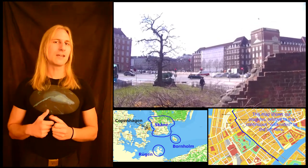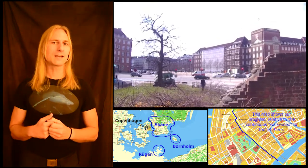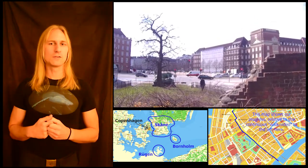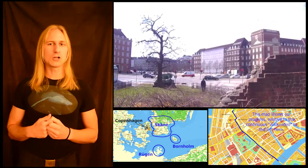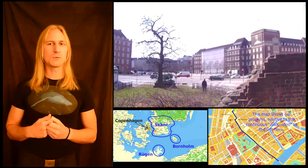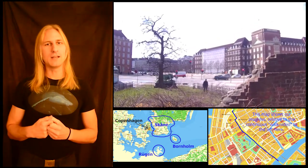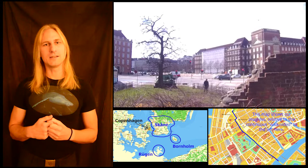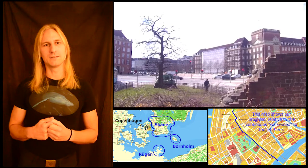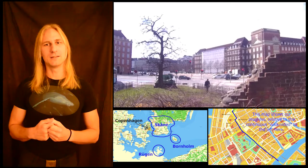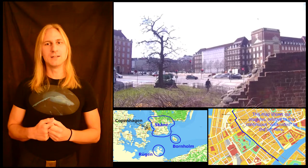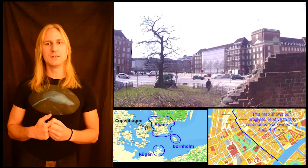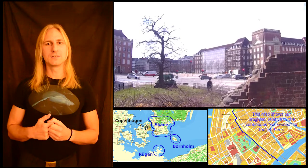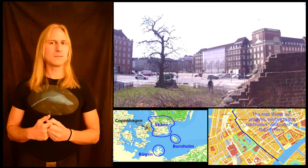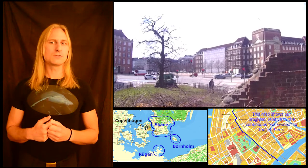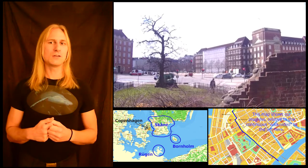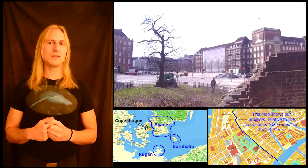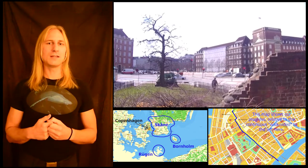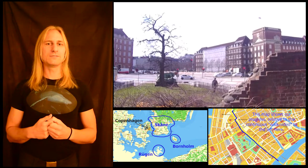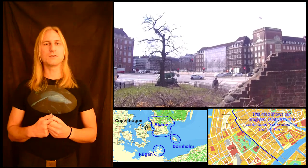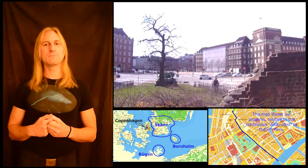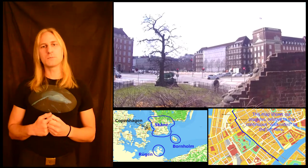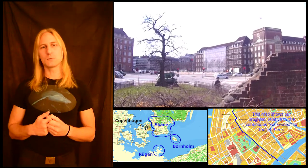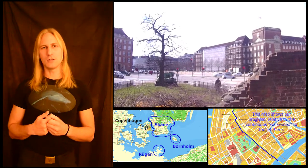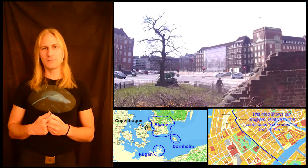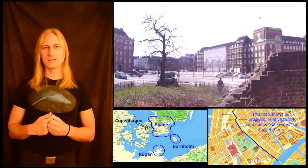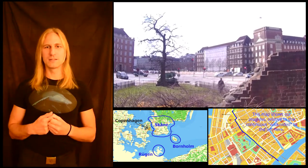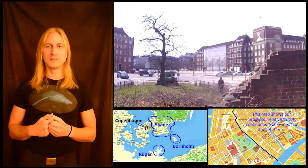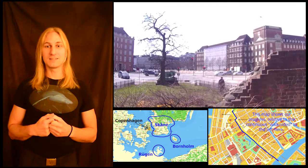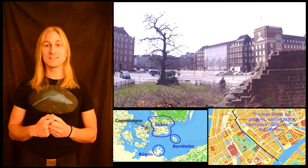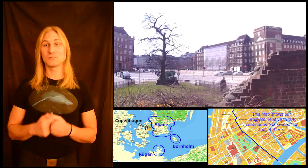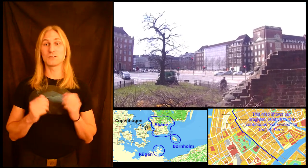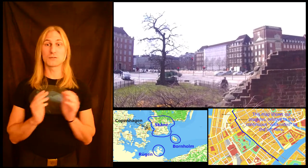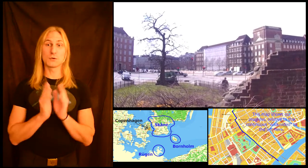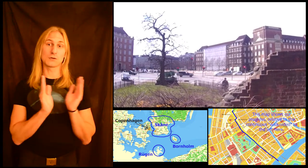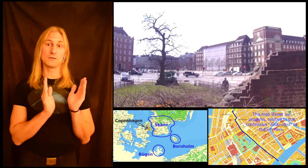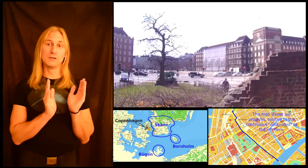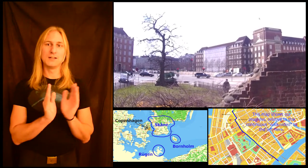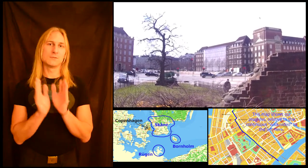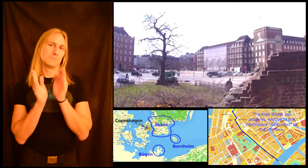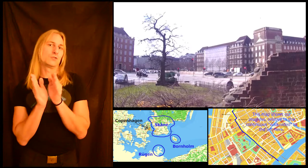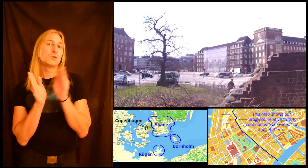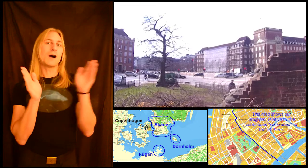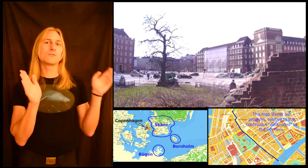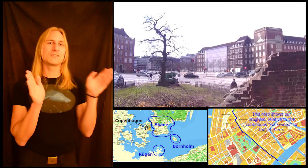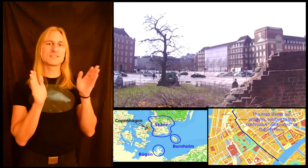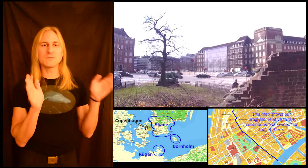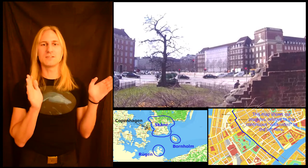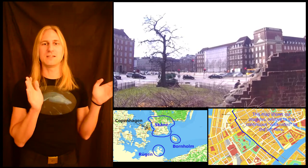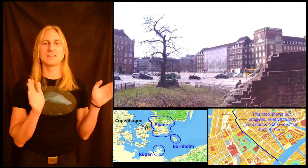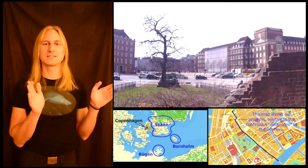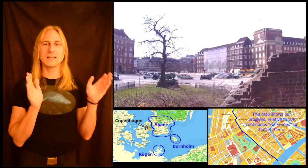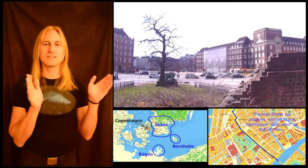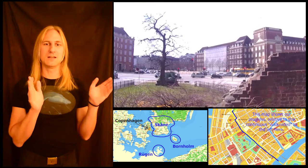His attack on Copenhagen seems to have been a very memorable event, since it was thought of